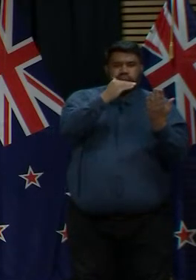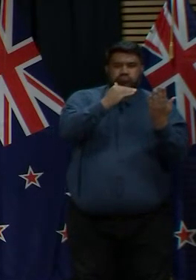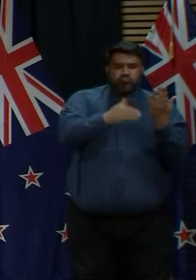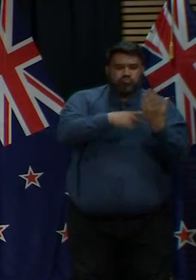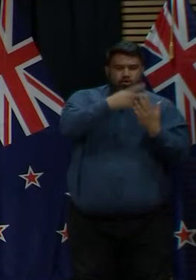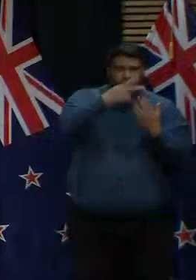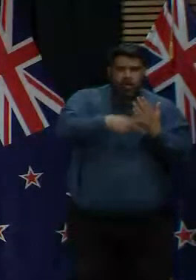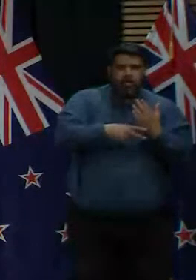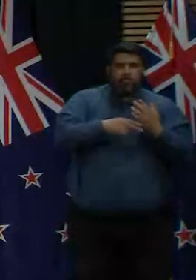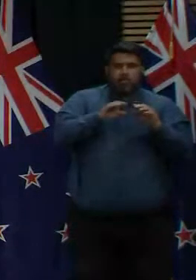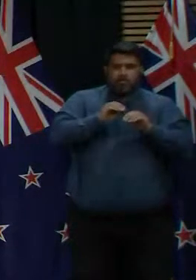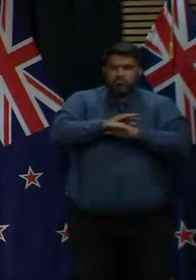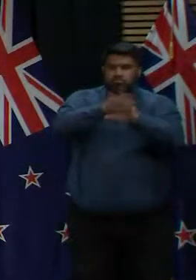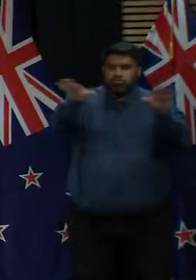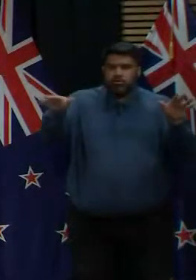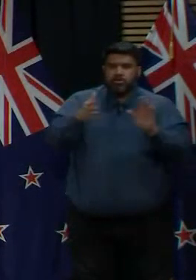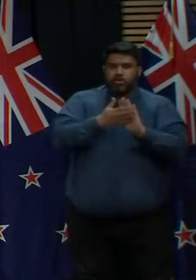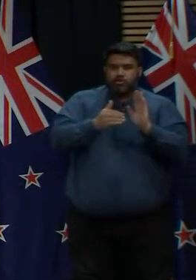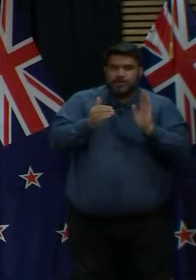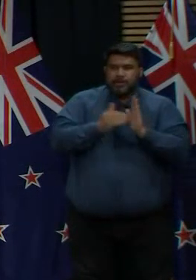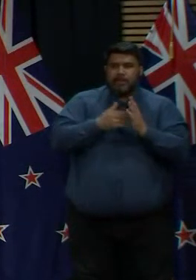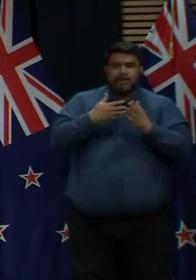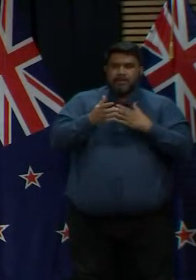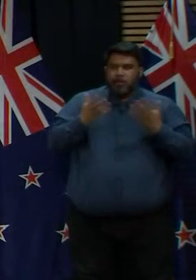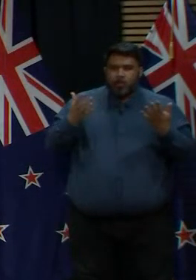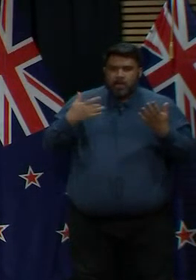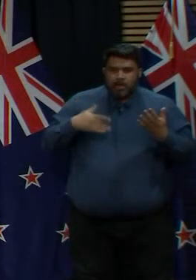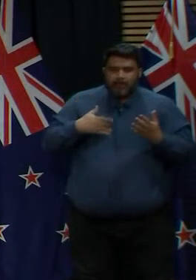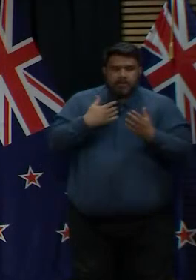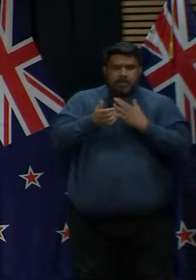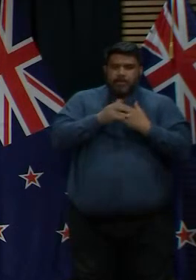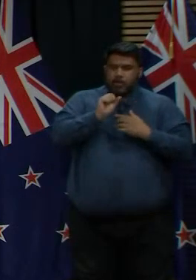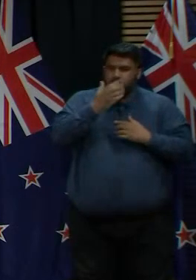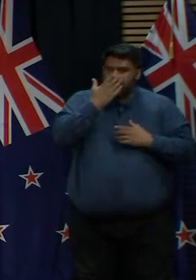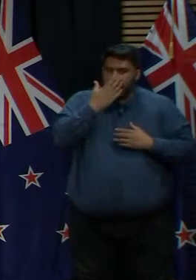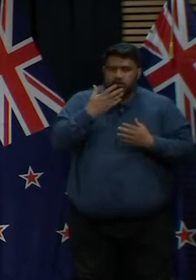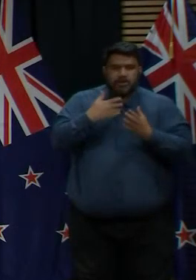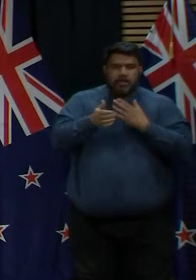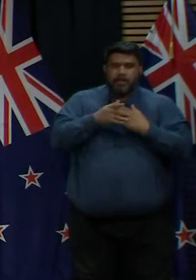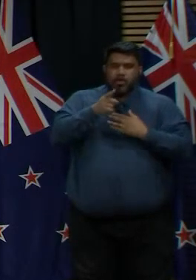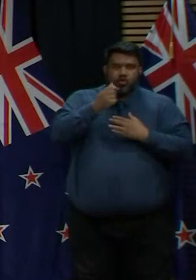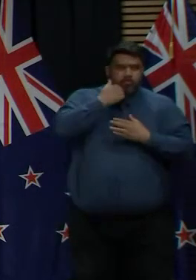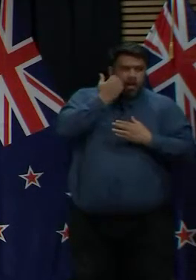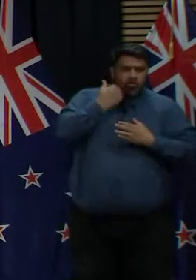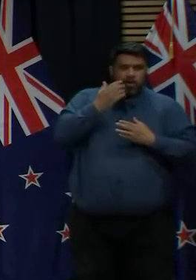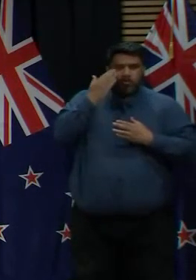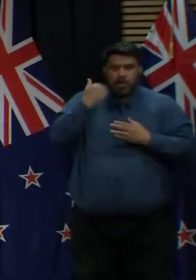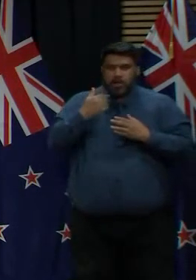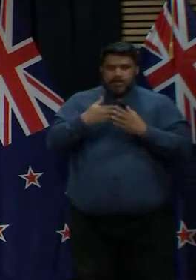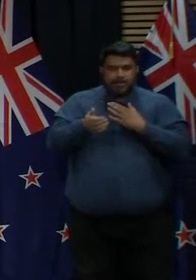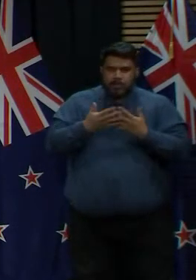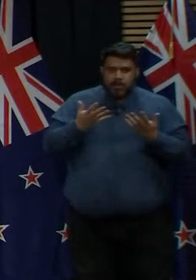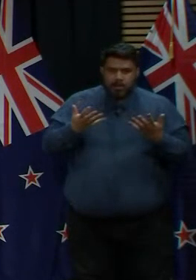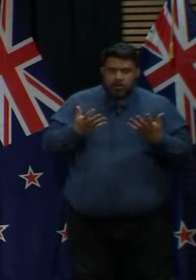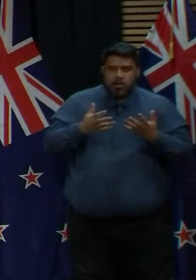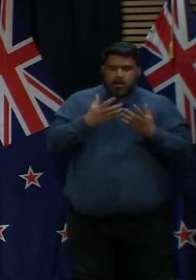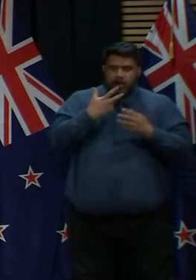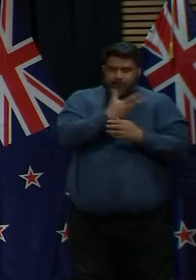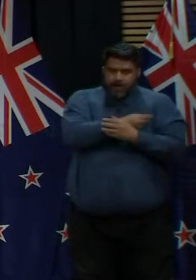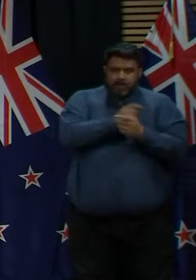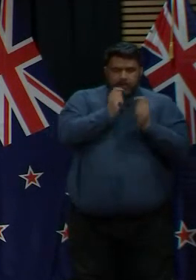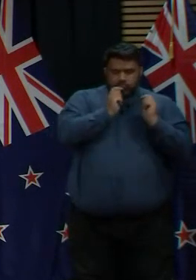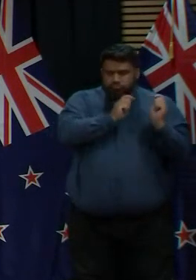good coverage across geographic areas, age range, and ethnicity to prevent outbreaks.